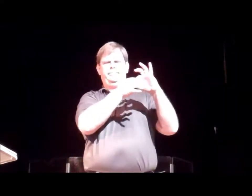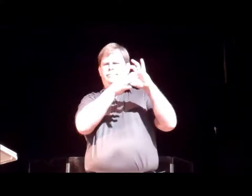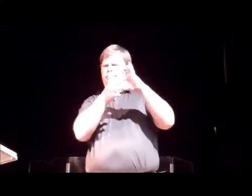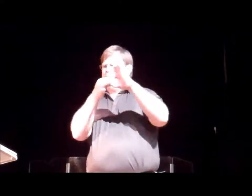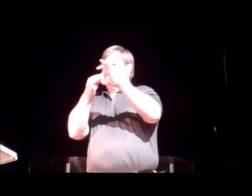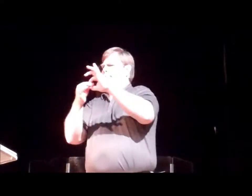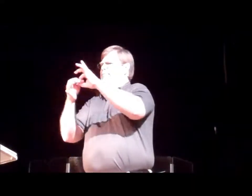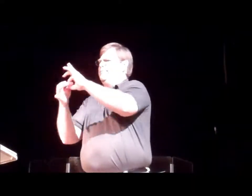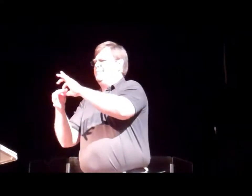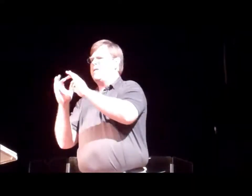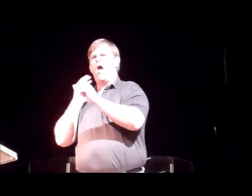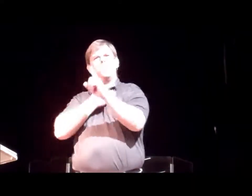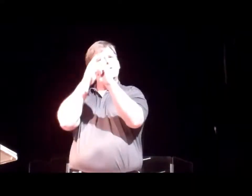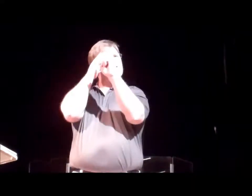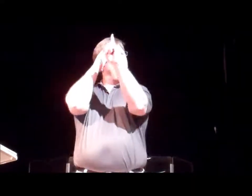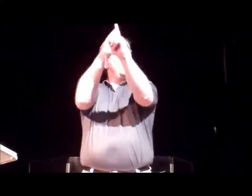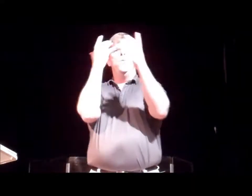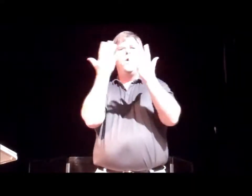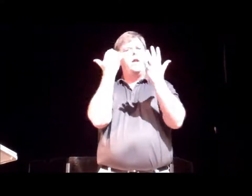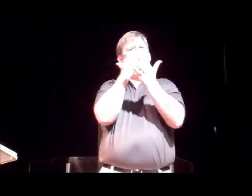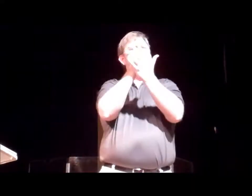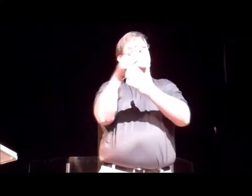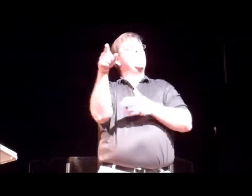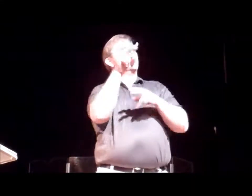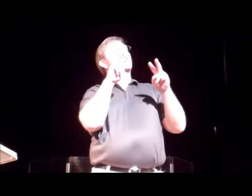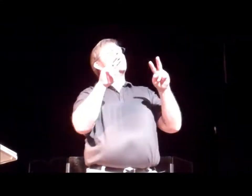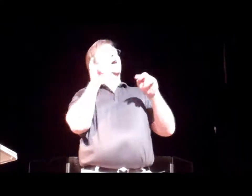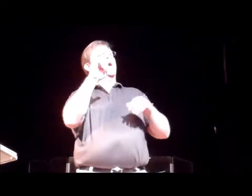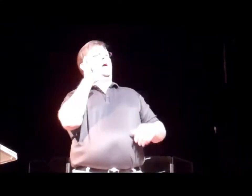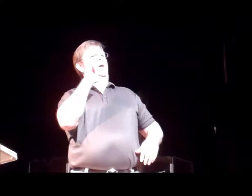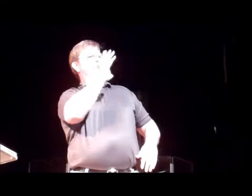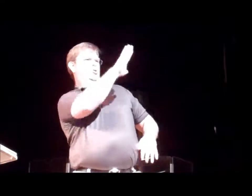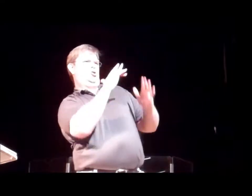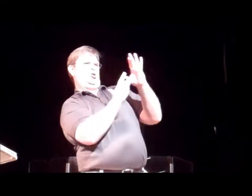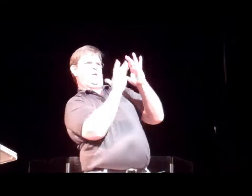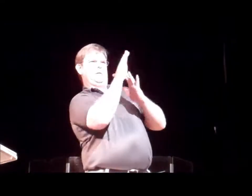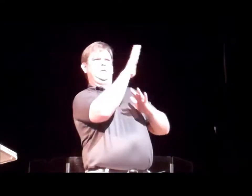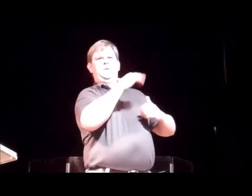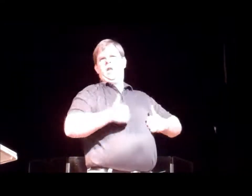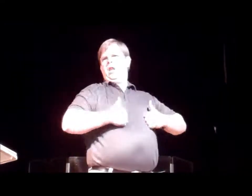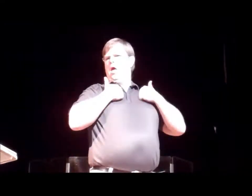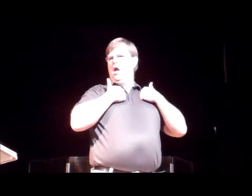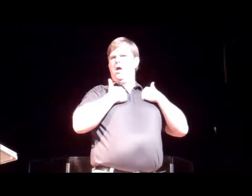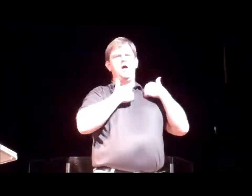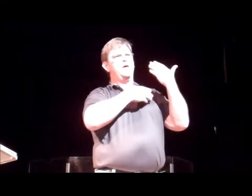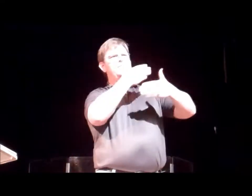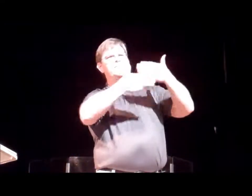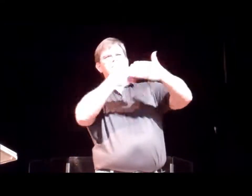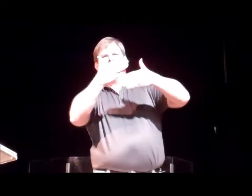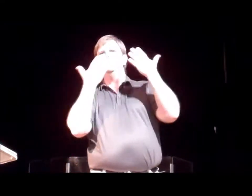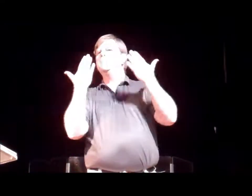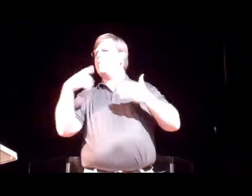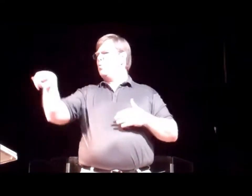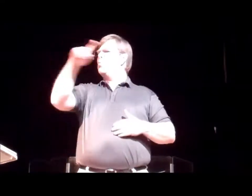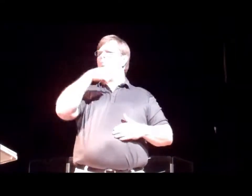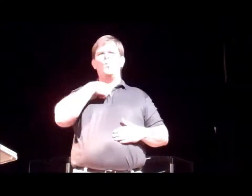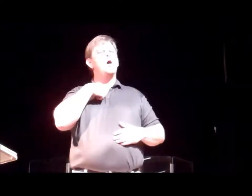of this series, we've seen several themes that have persisted. And what we've seen is Jesus'